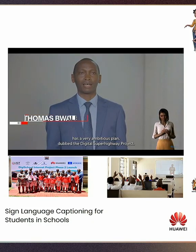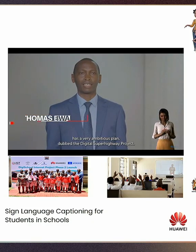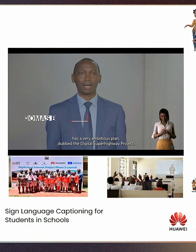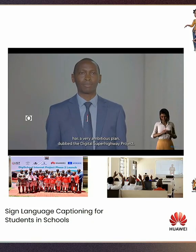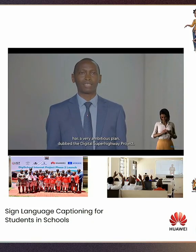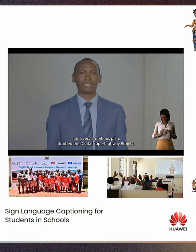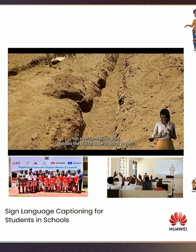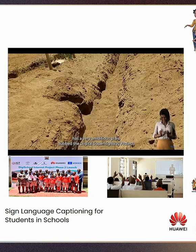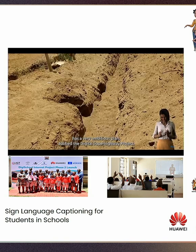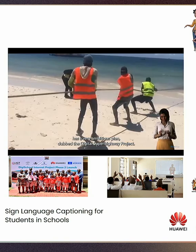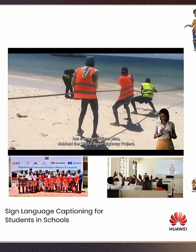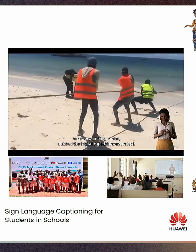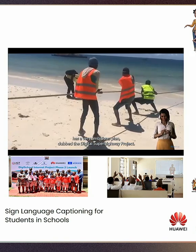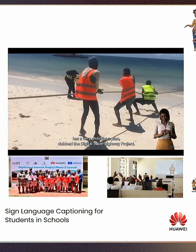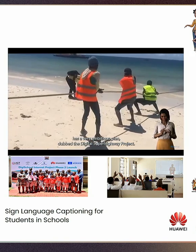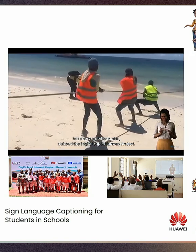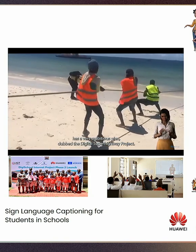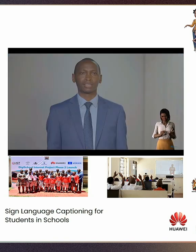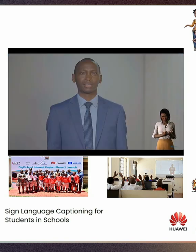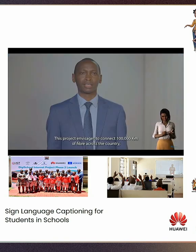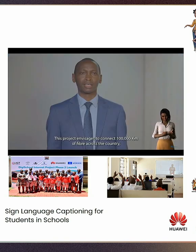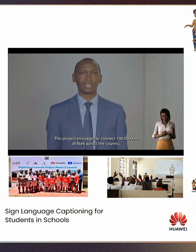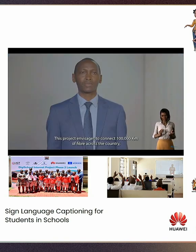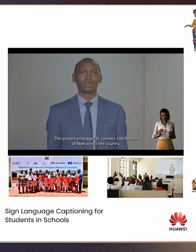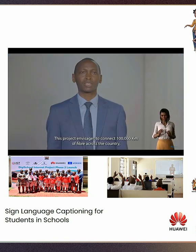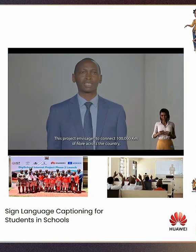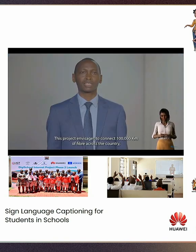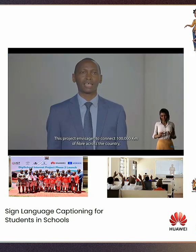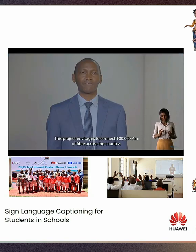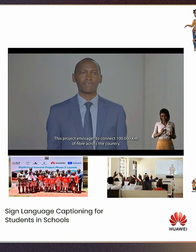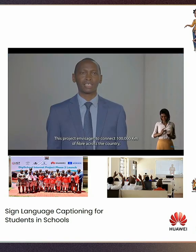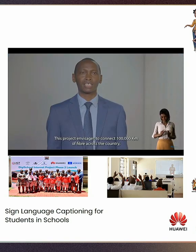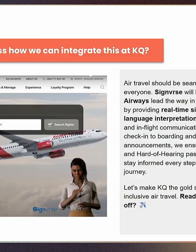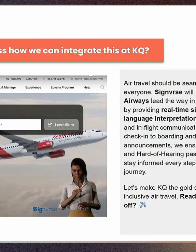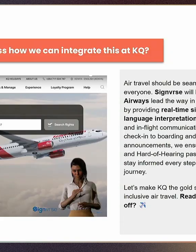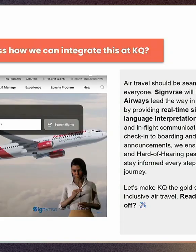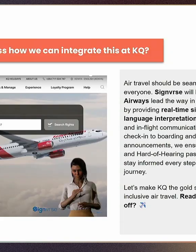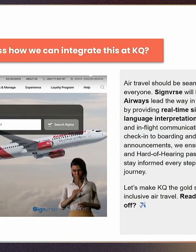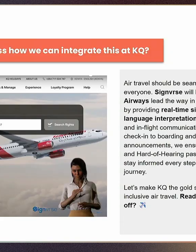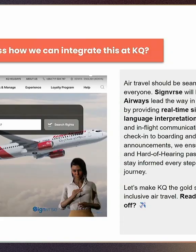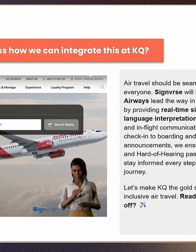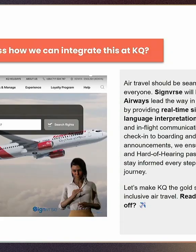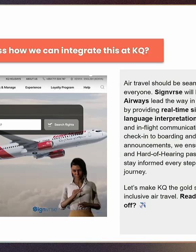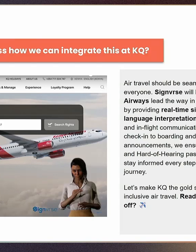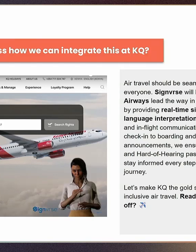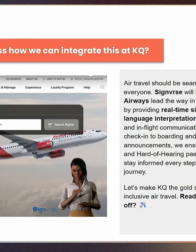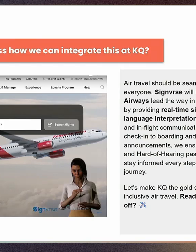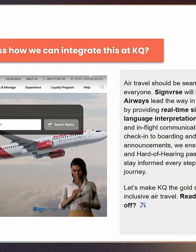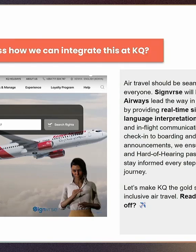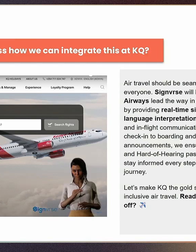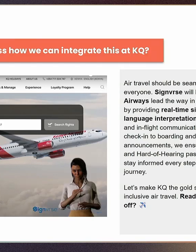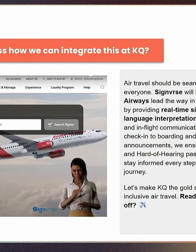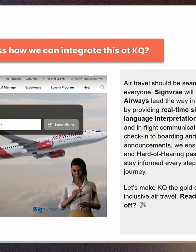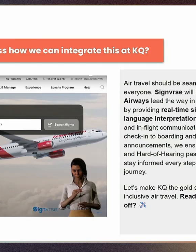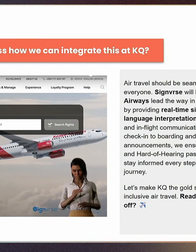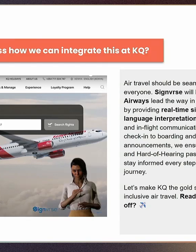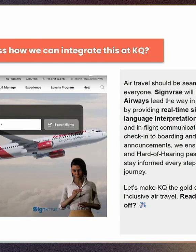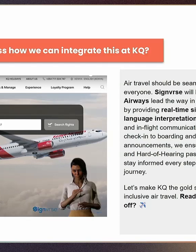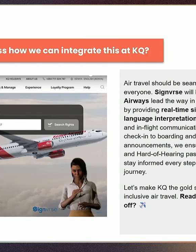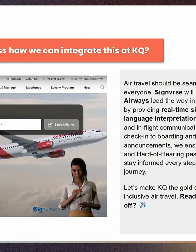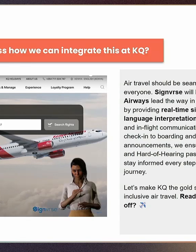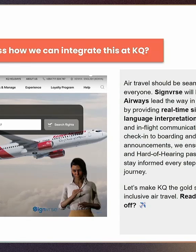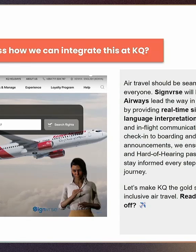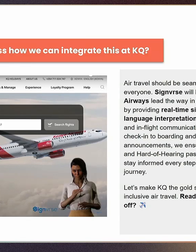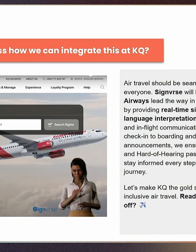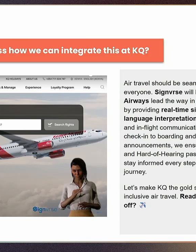And we see ourselves being key players in ensuring that inclusivity becomes a reality. This is also one of our key clients that we